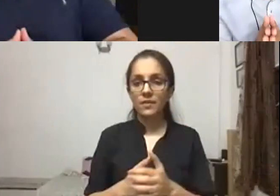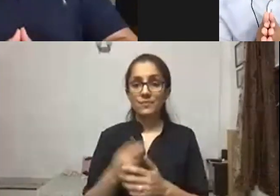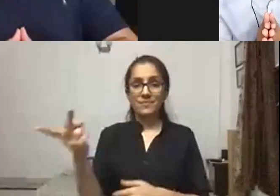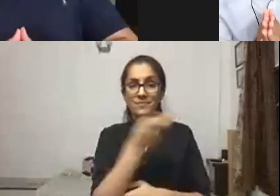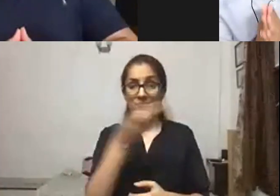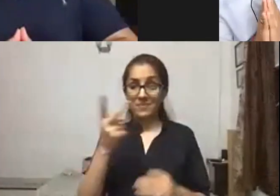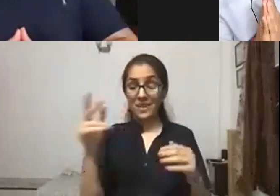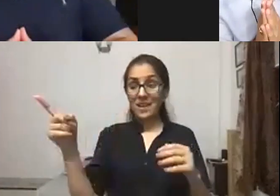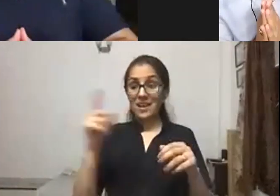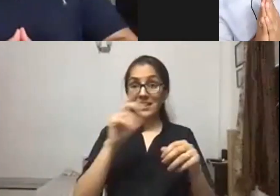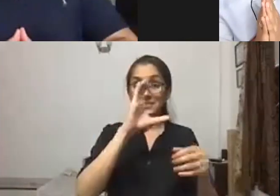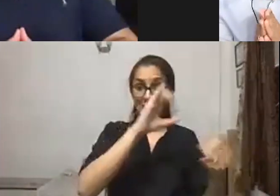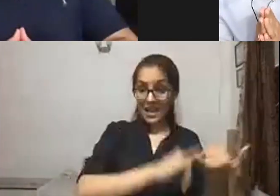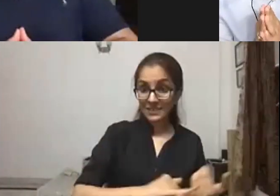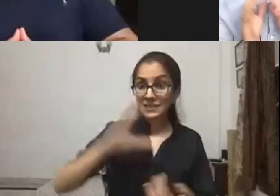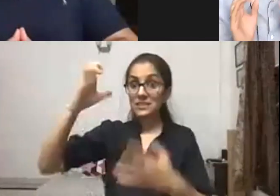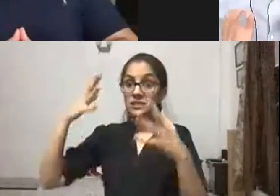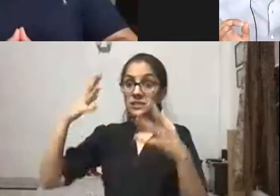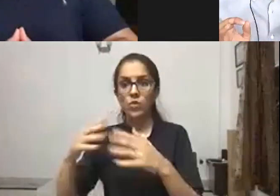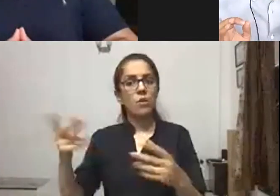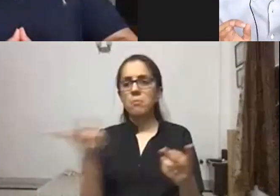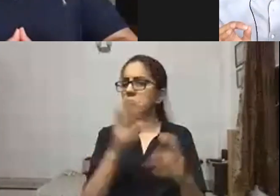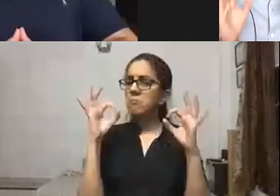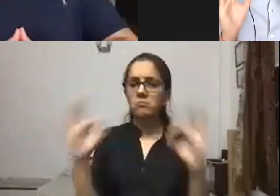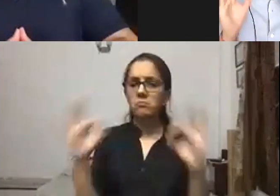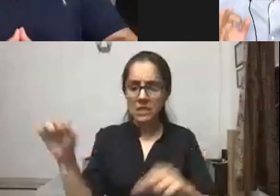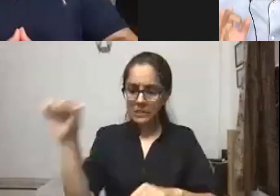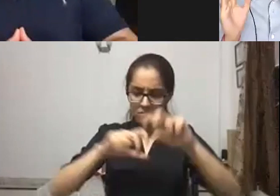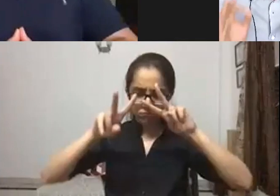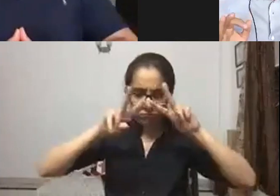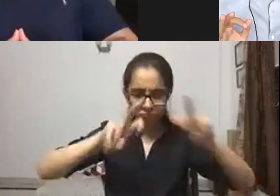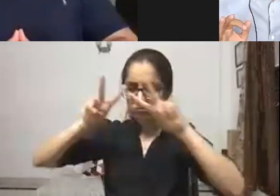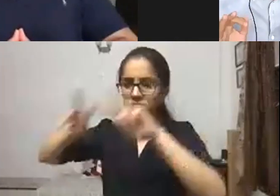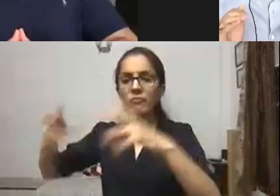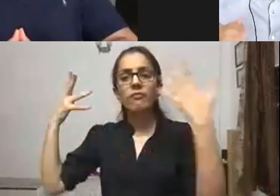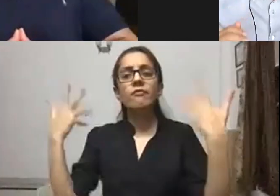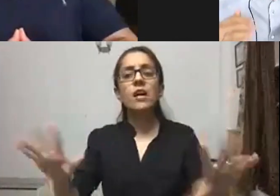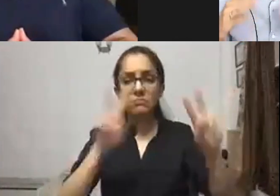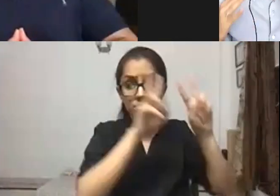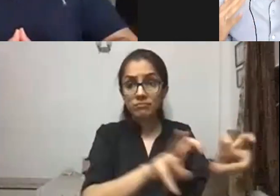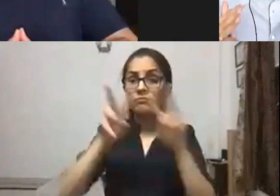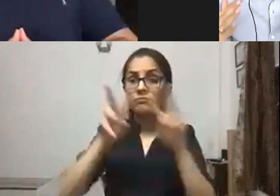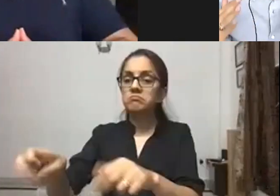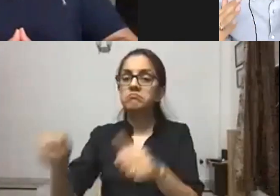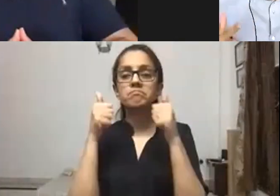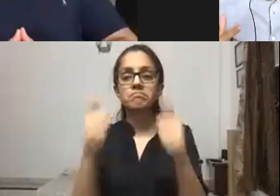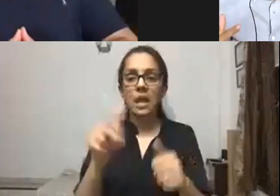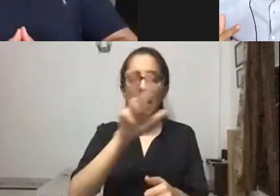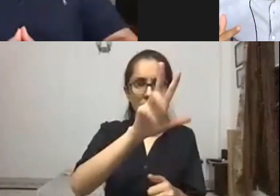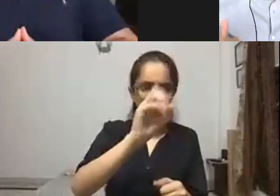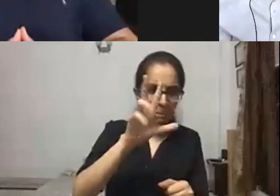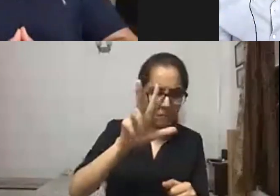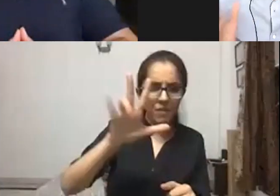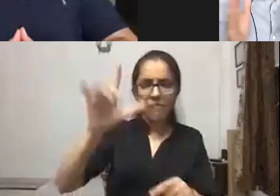the viruses have scientifically proved to be effective. Both viruses have immunity that is more than